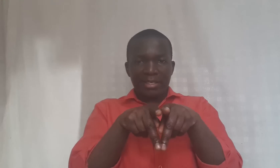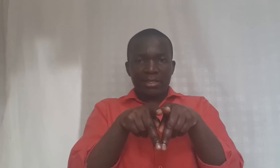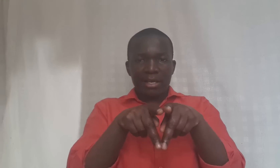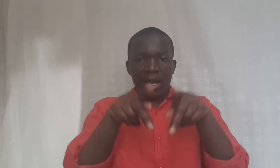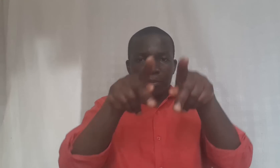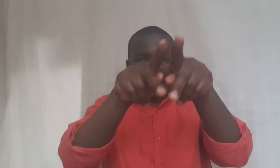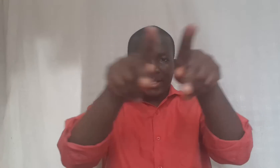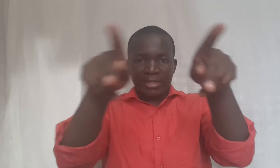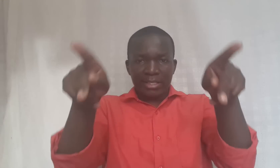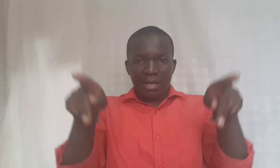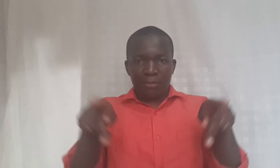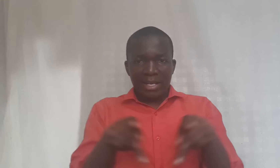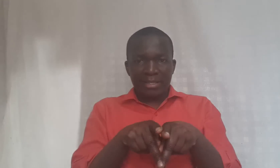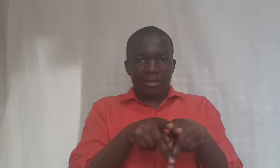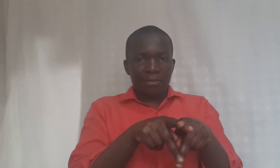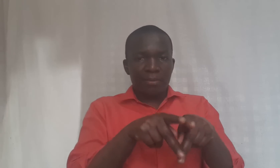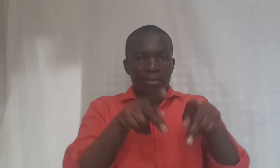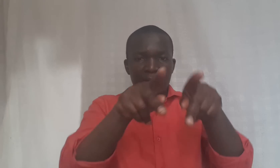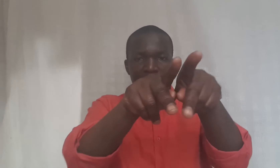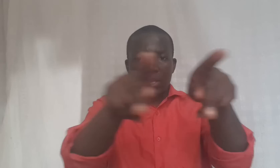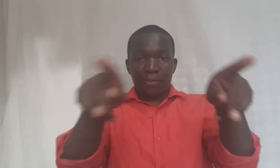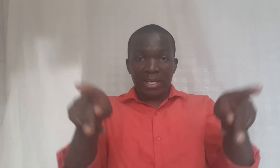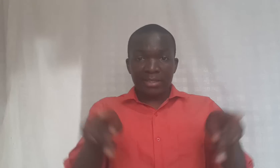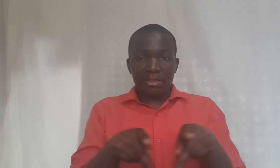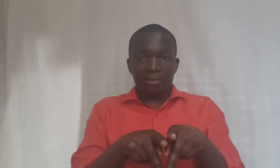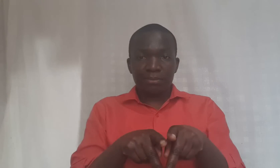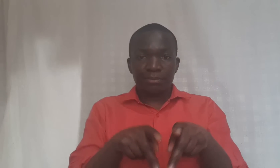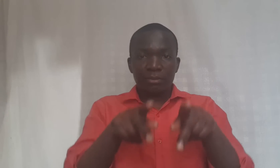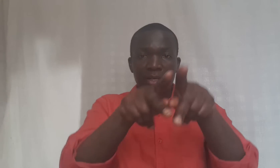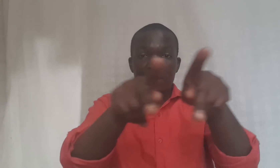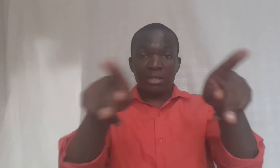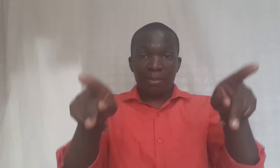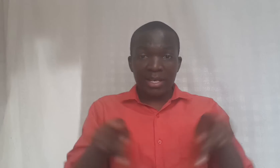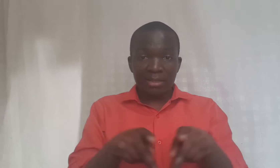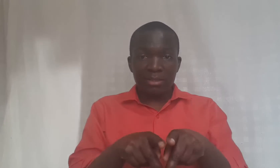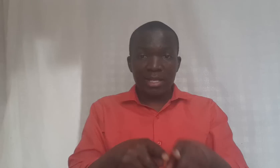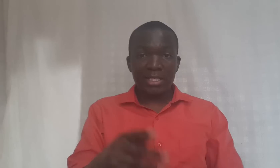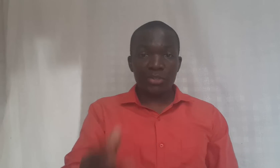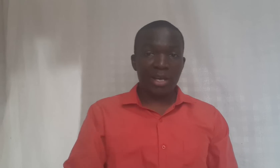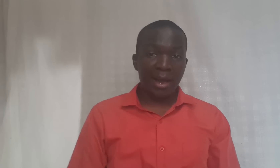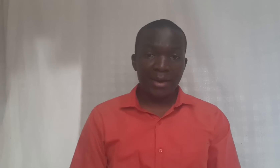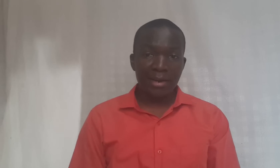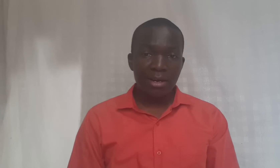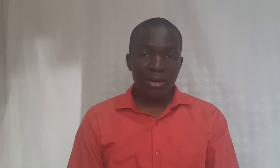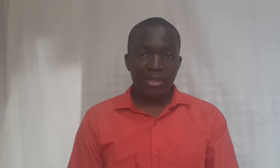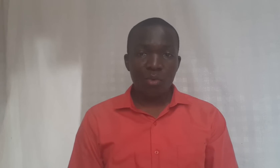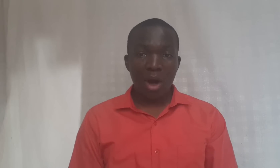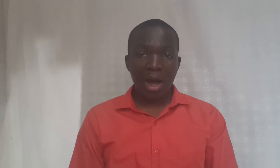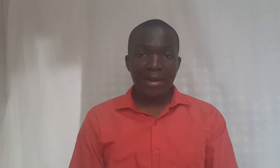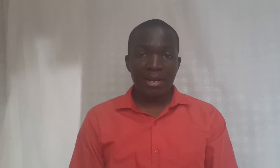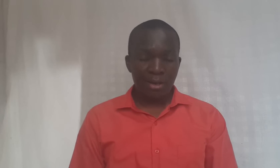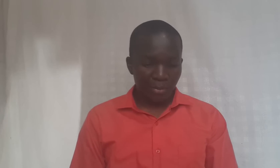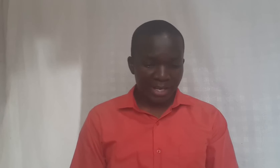this. A place. This is a place. This is a place. This is a place. That's how we sign the word